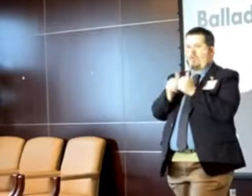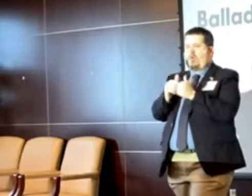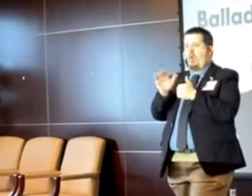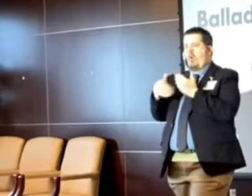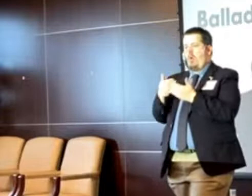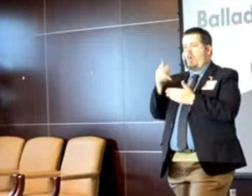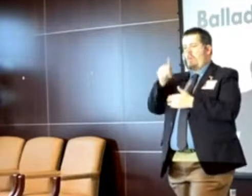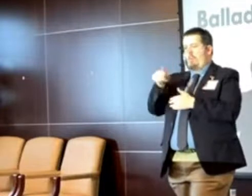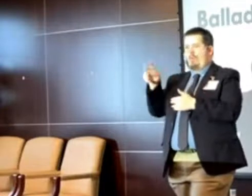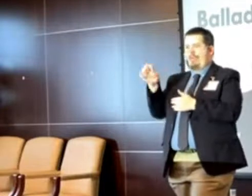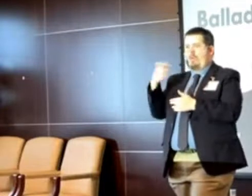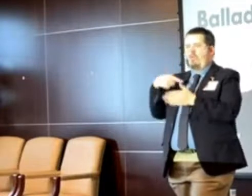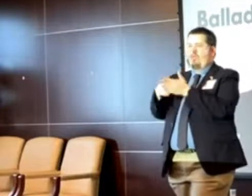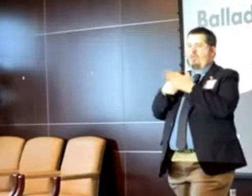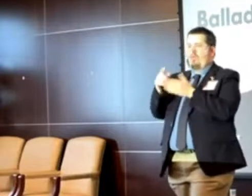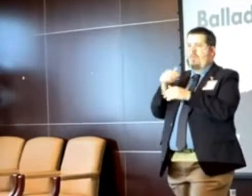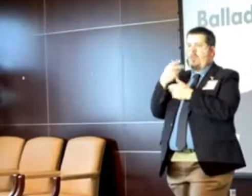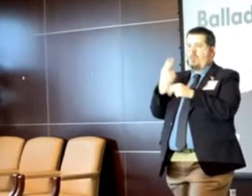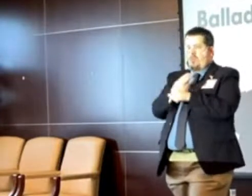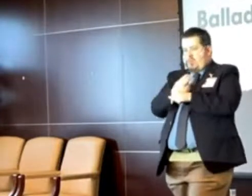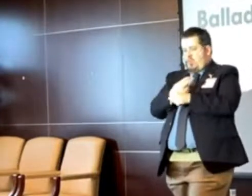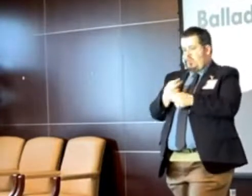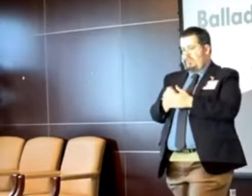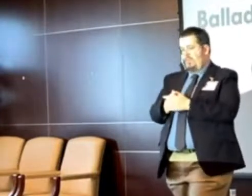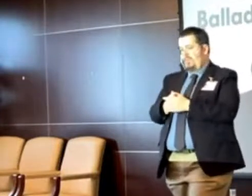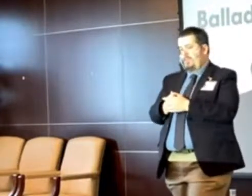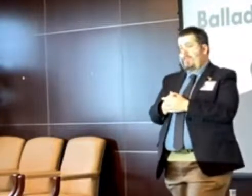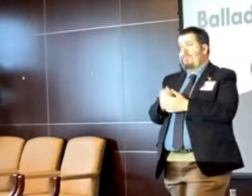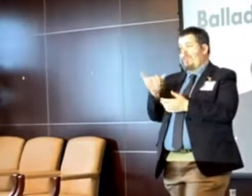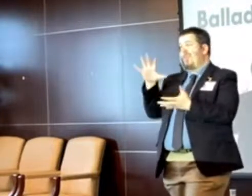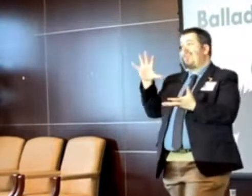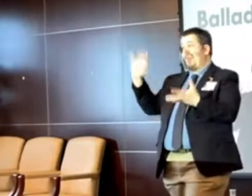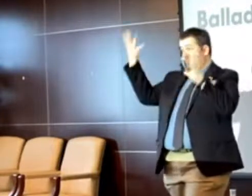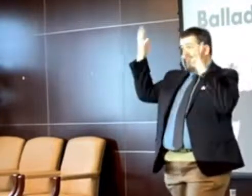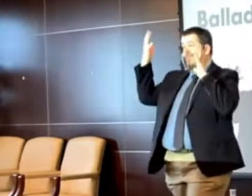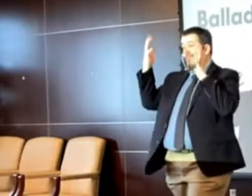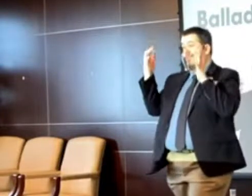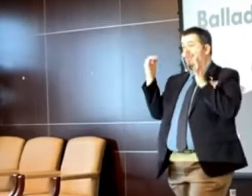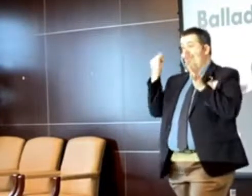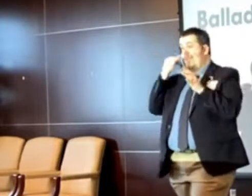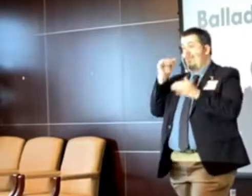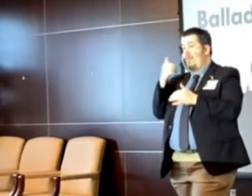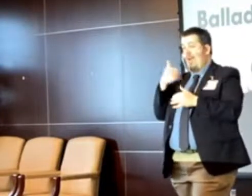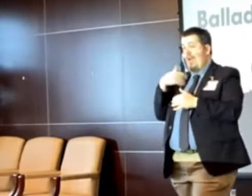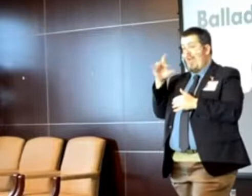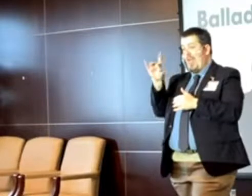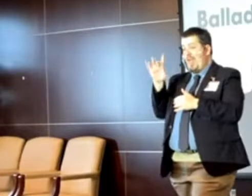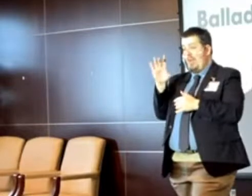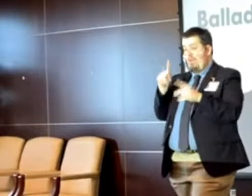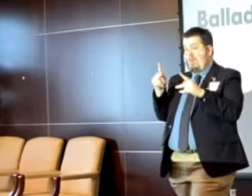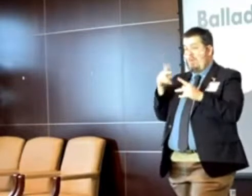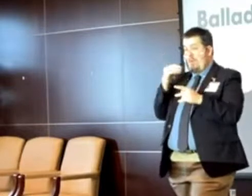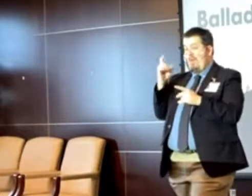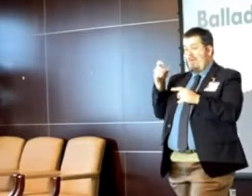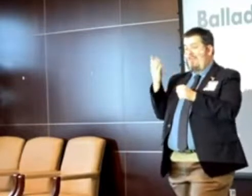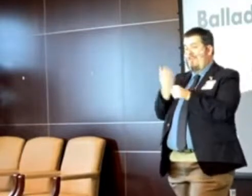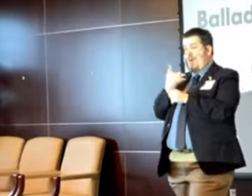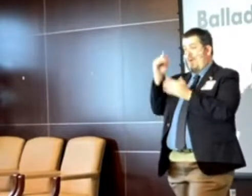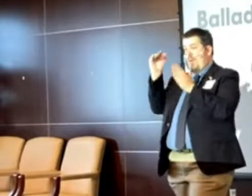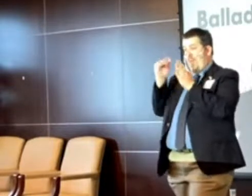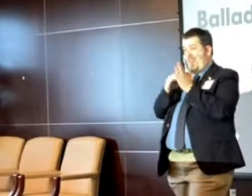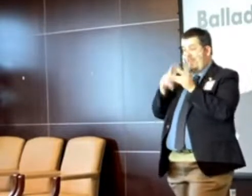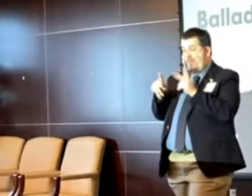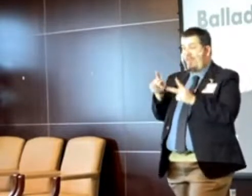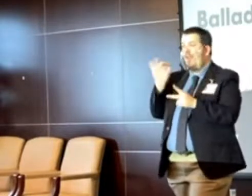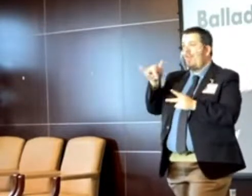the PPE that we require they wear. It is catastrophic. If there weren't 800 people at home today and we had to fire 1,000